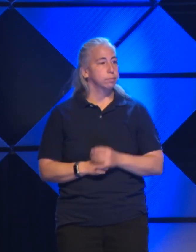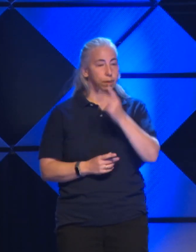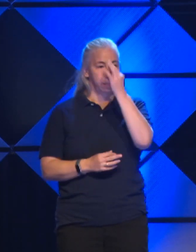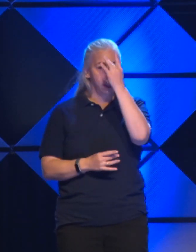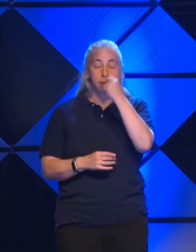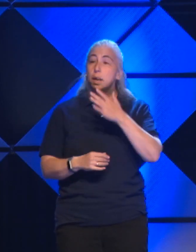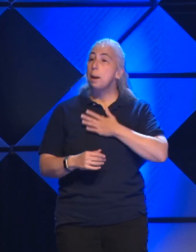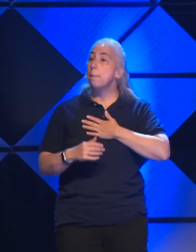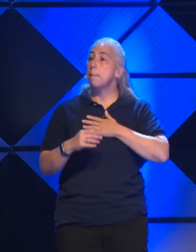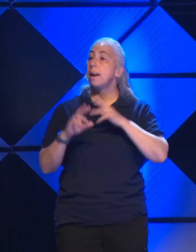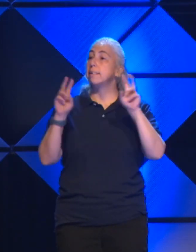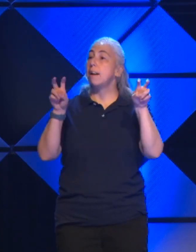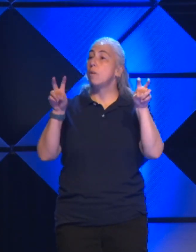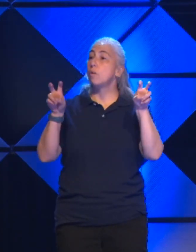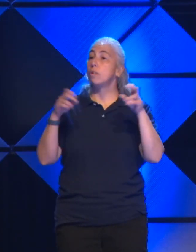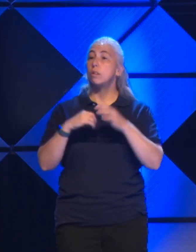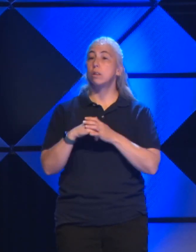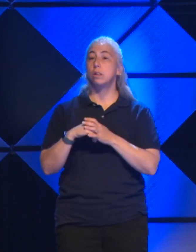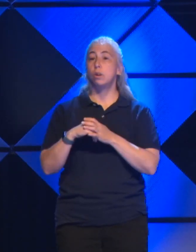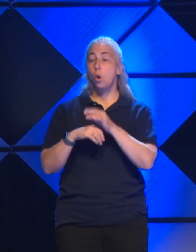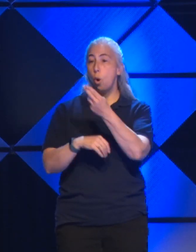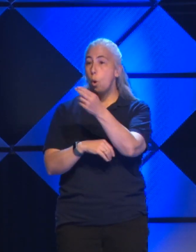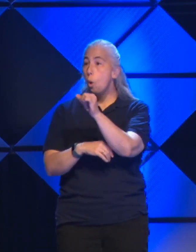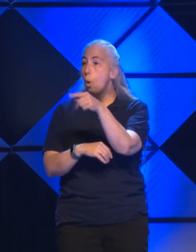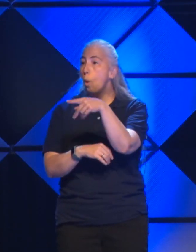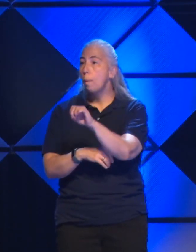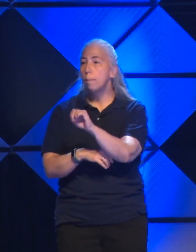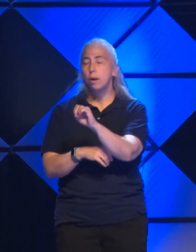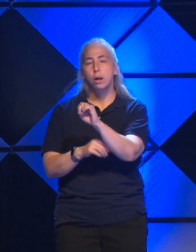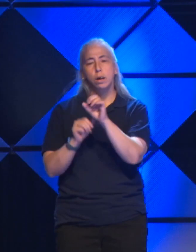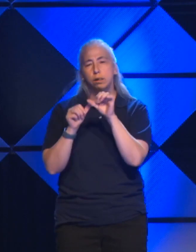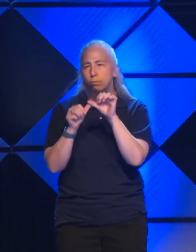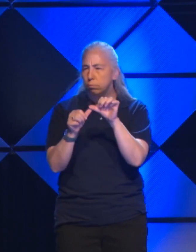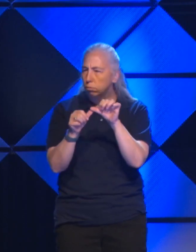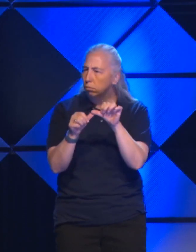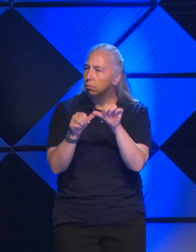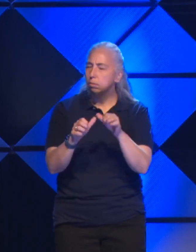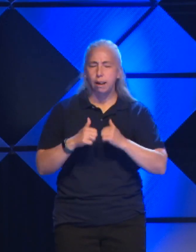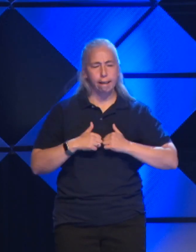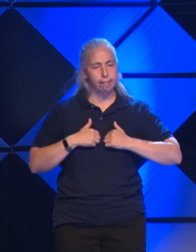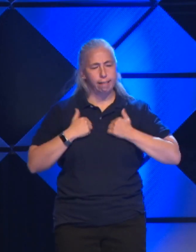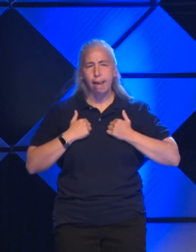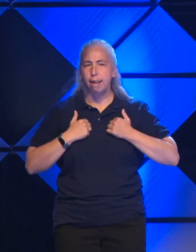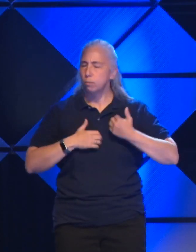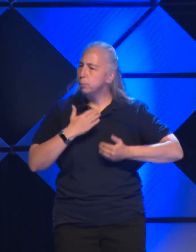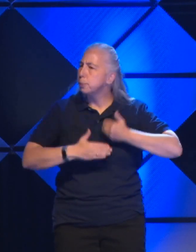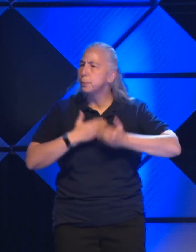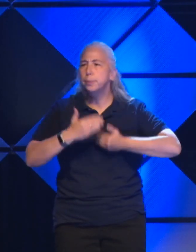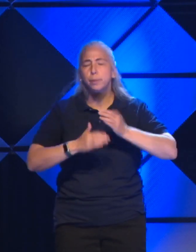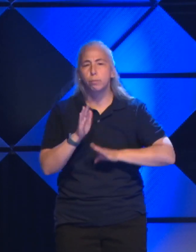Keep Hope Alive. Keep hope alive.